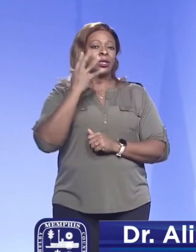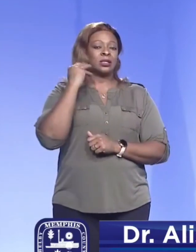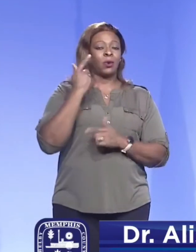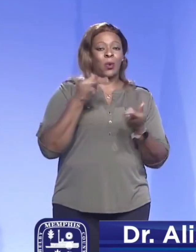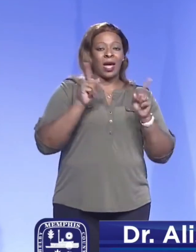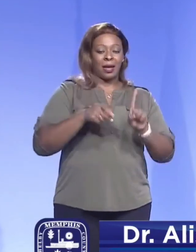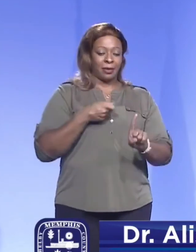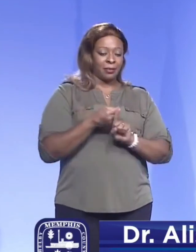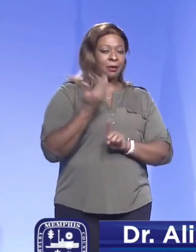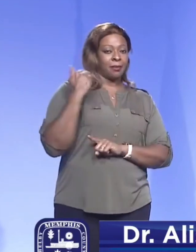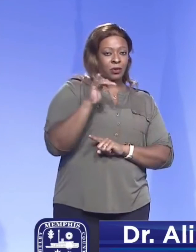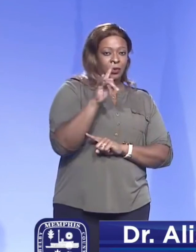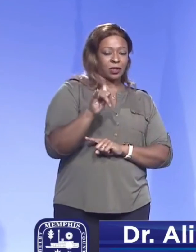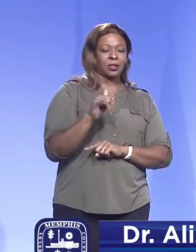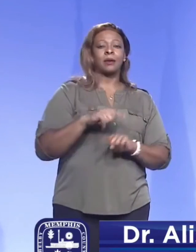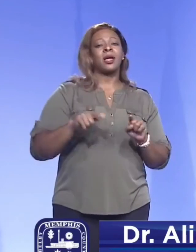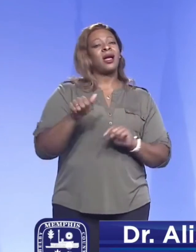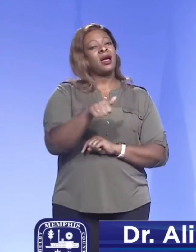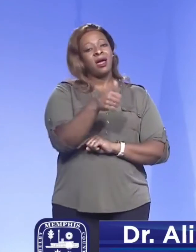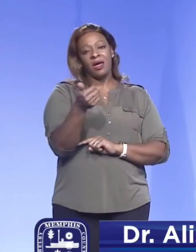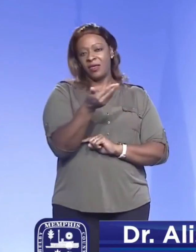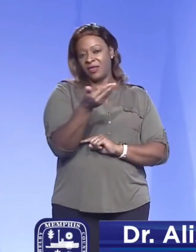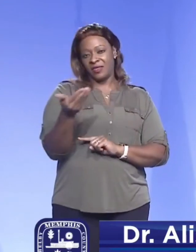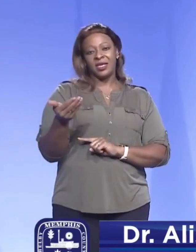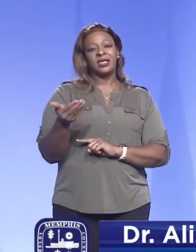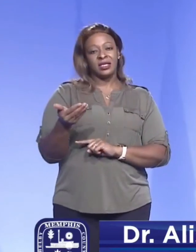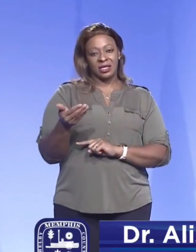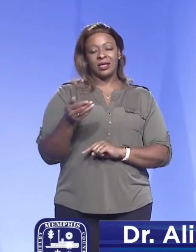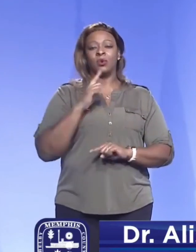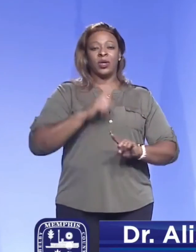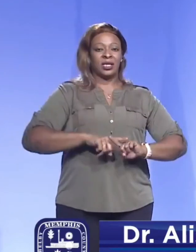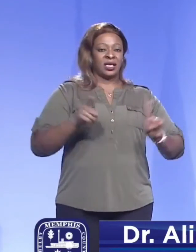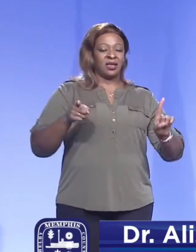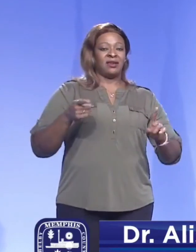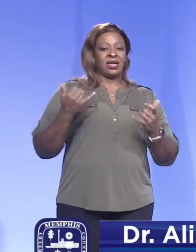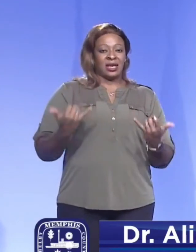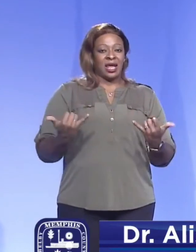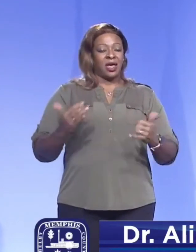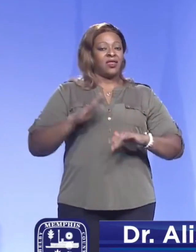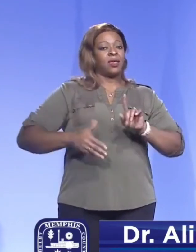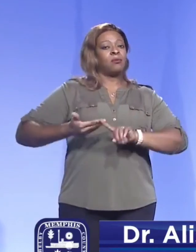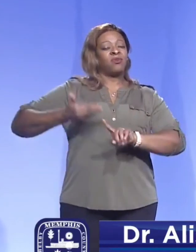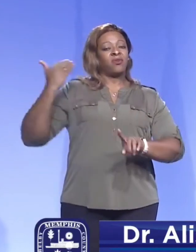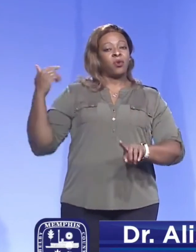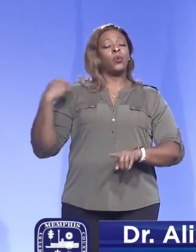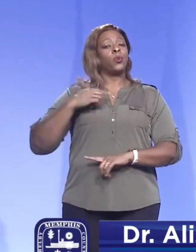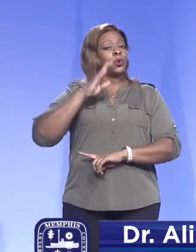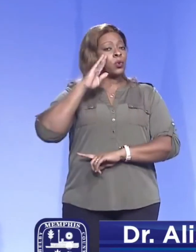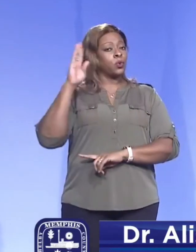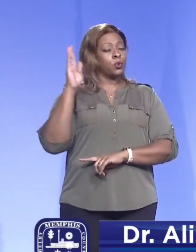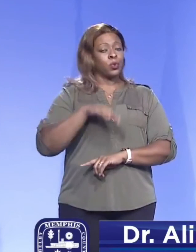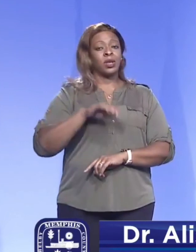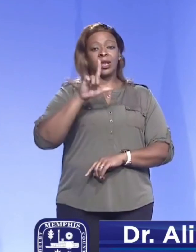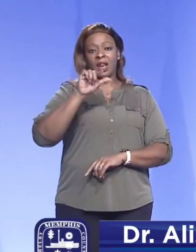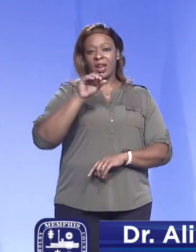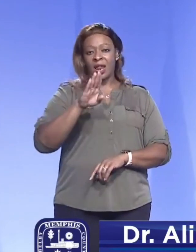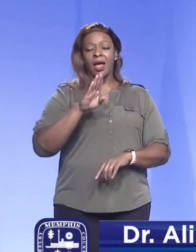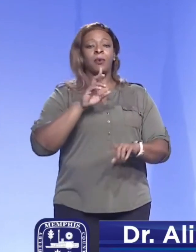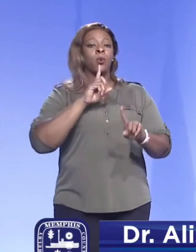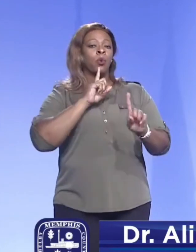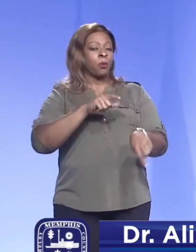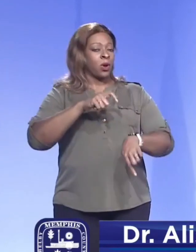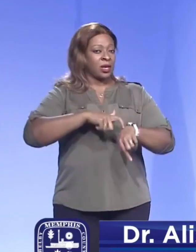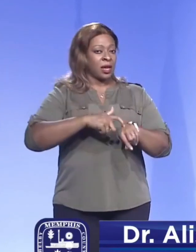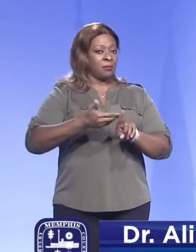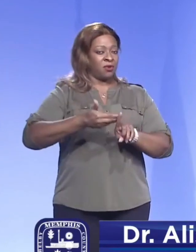did in July. But there's some other things that are different now than July. We do know that the lab reporting time